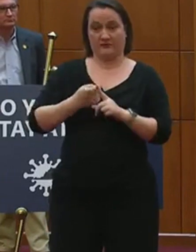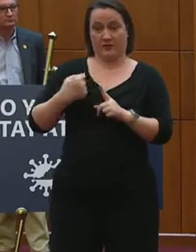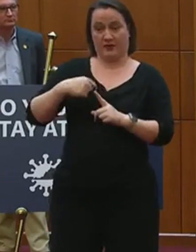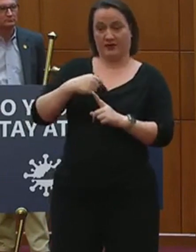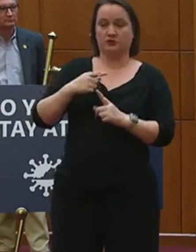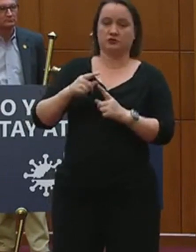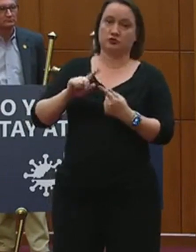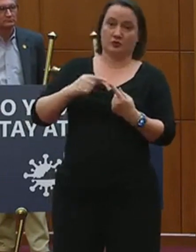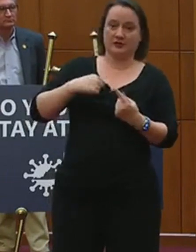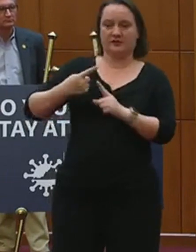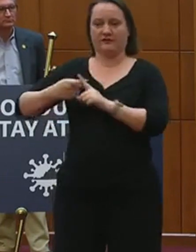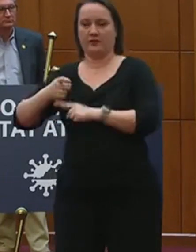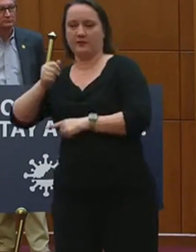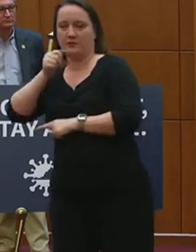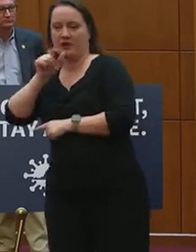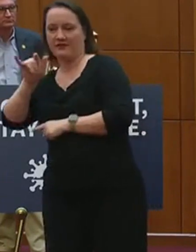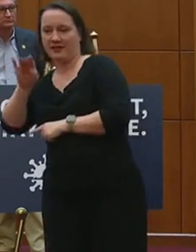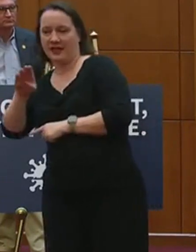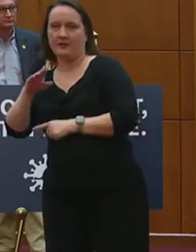private labs than the state lab.